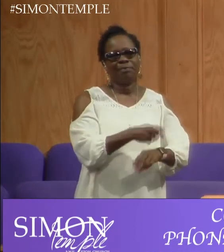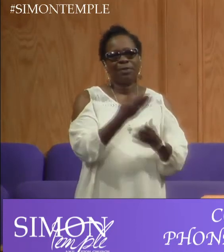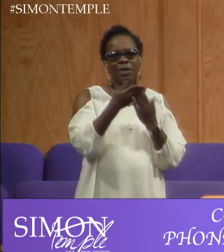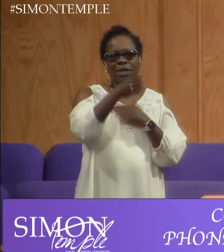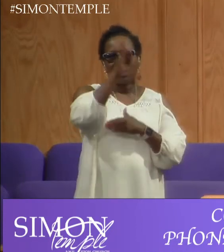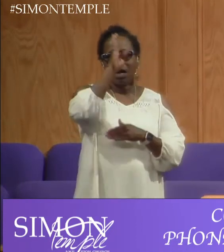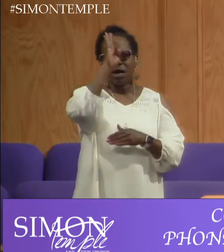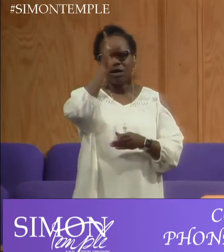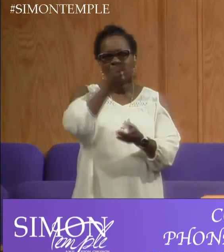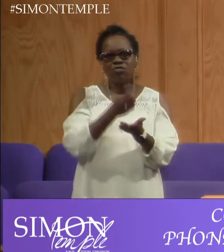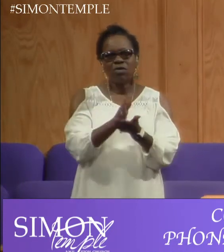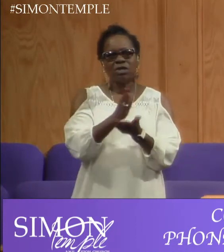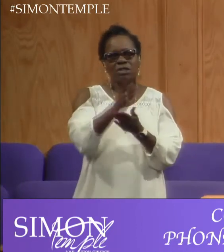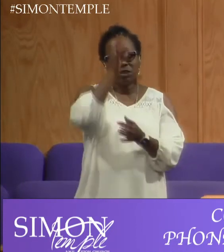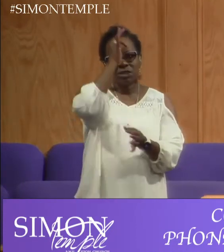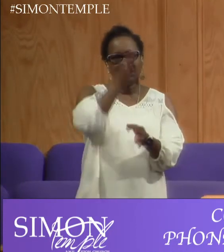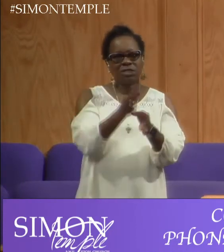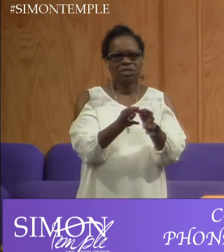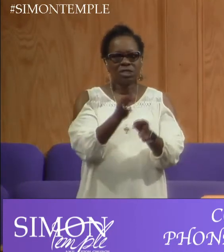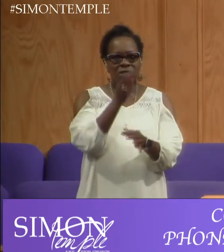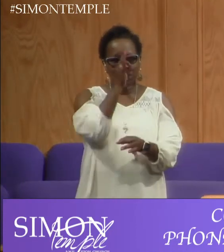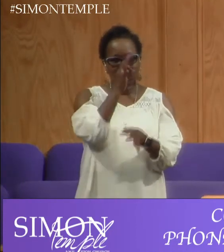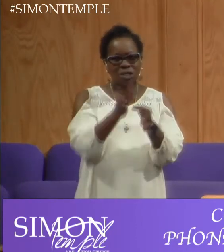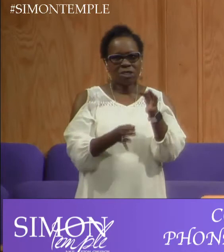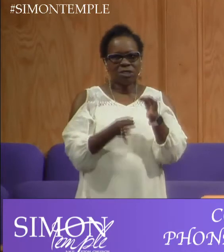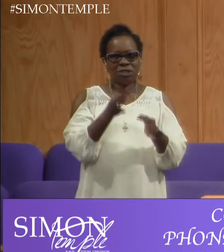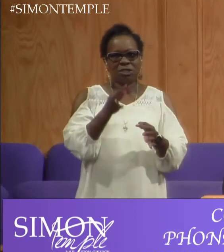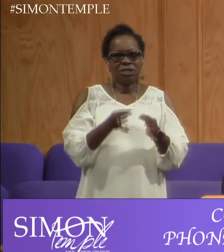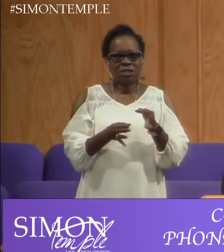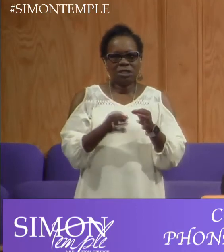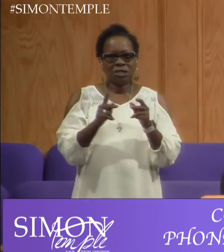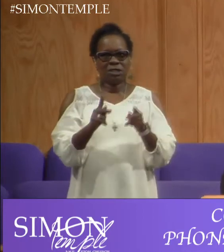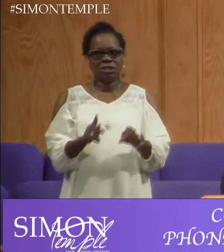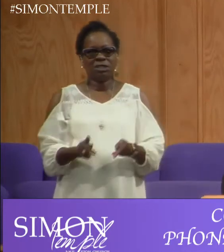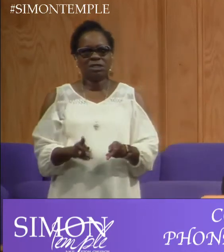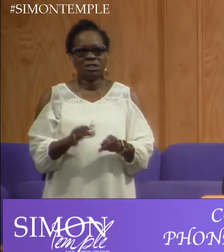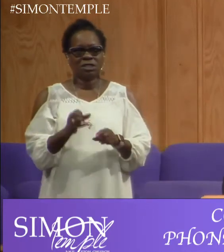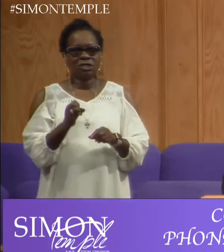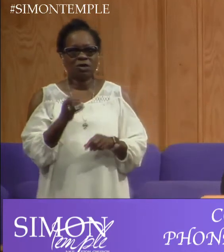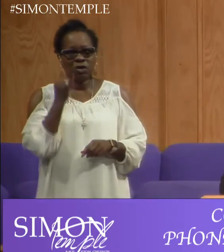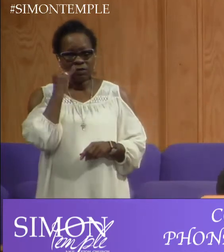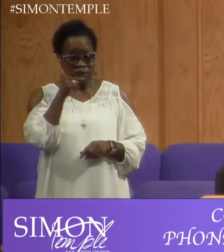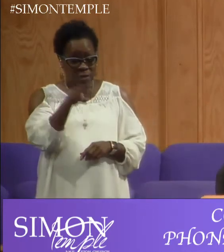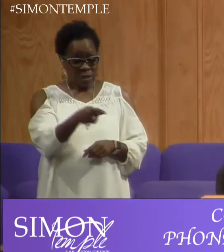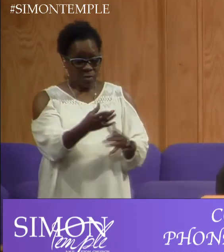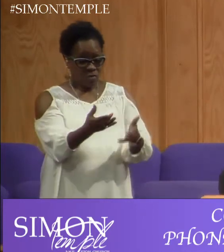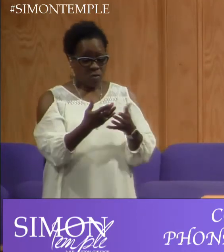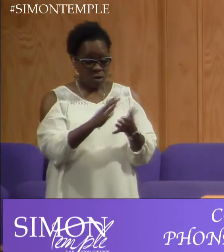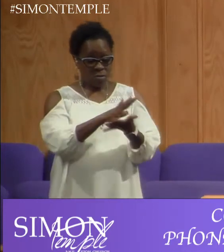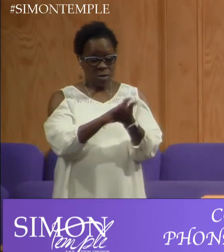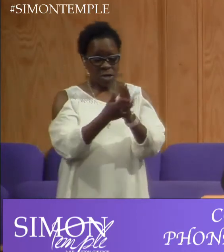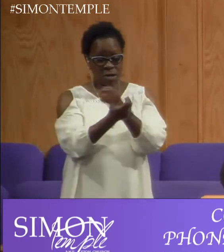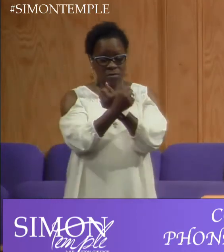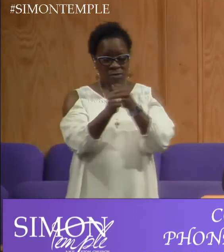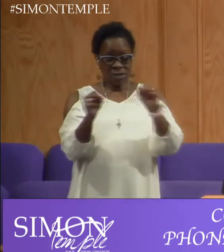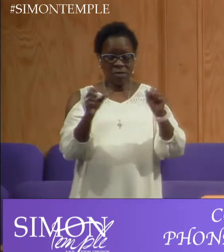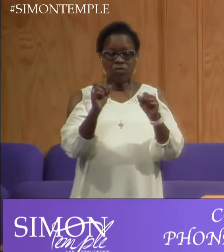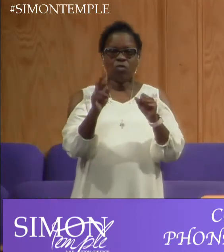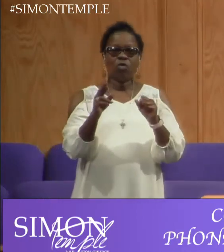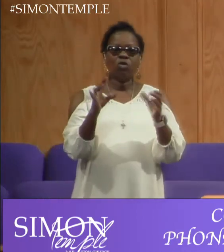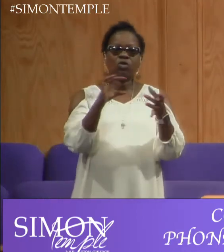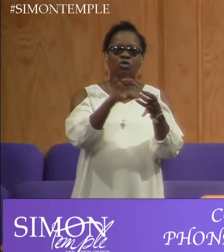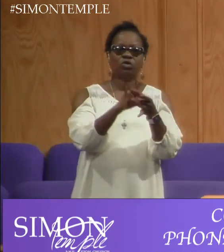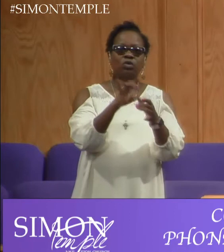us. So if you're here, if you're there, you want to be able to get saved or either join the church, you have